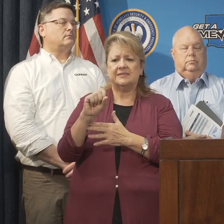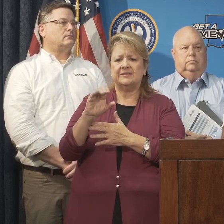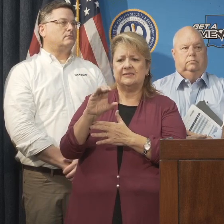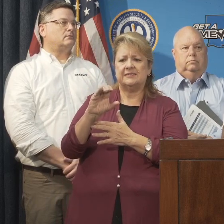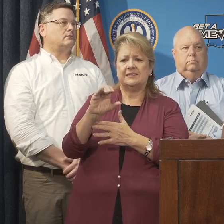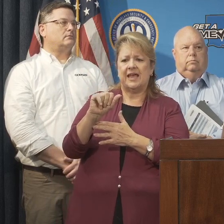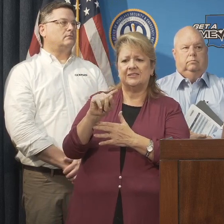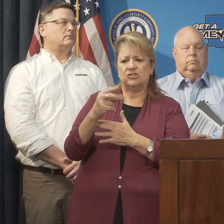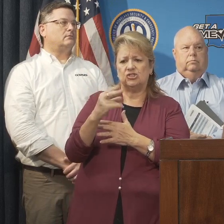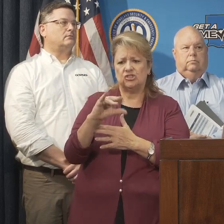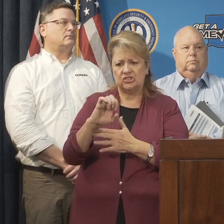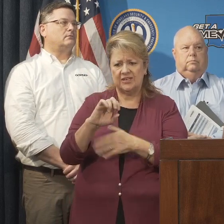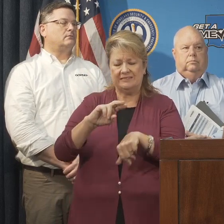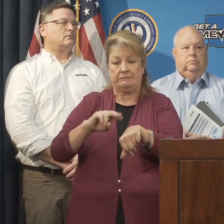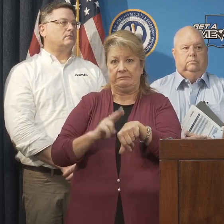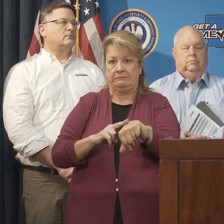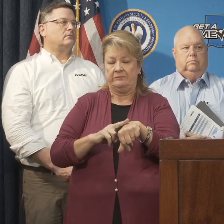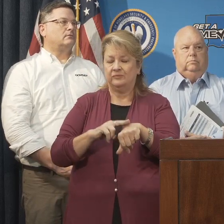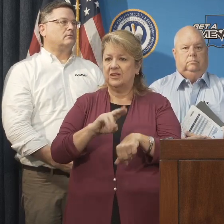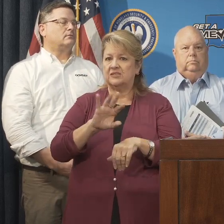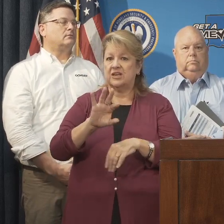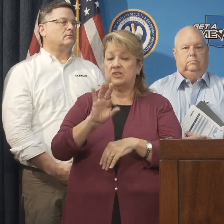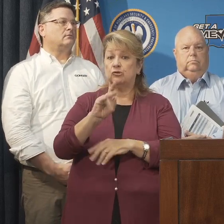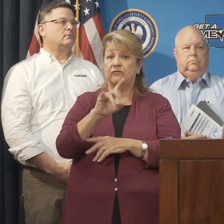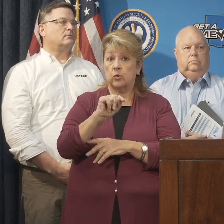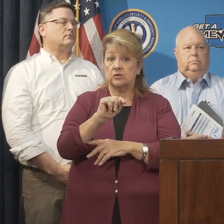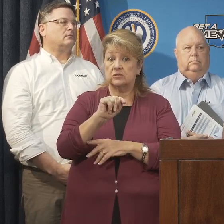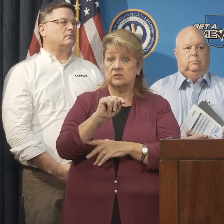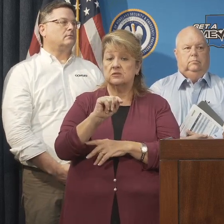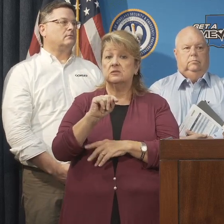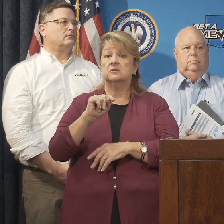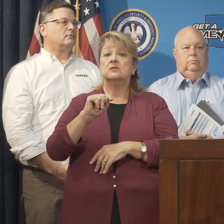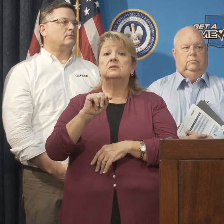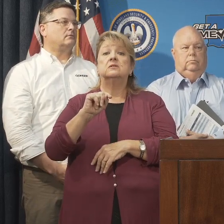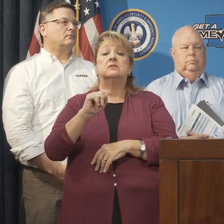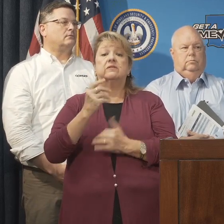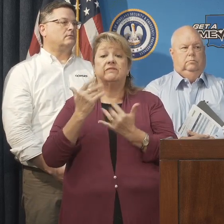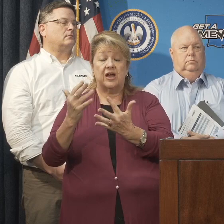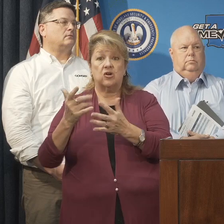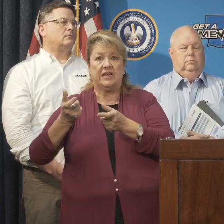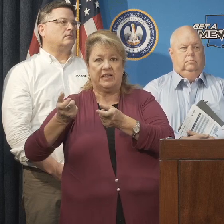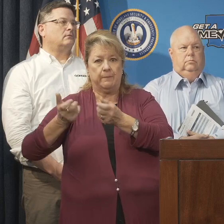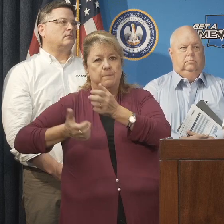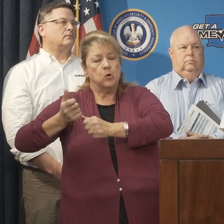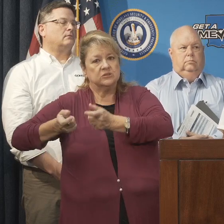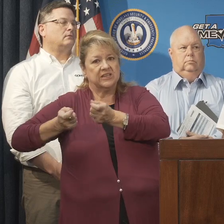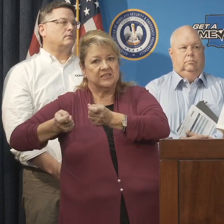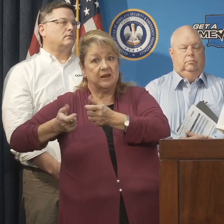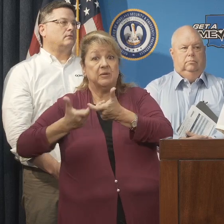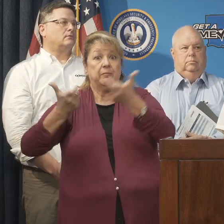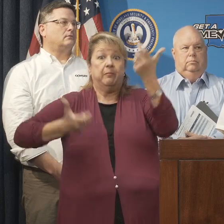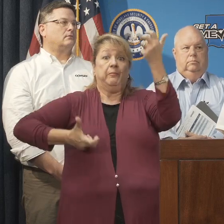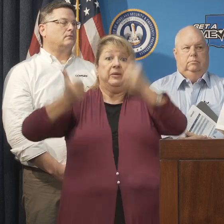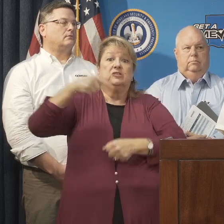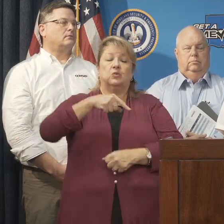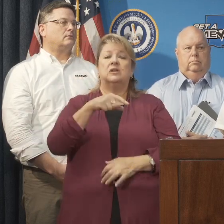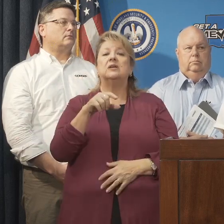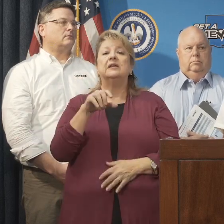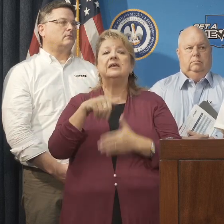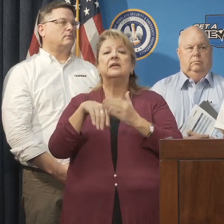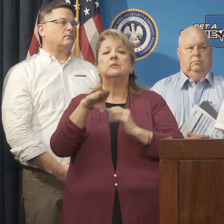is really the one that's least contained at the moment. And then the biggest fire is Tiger Island in